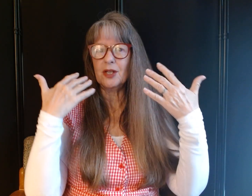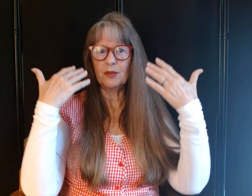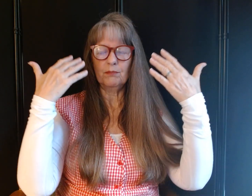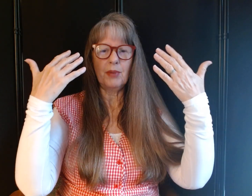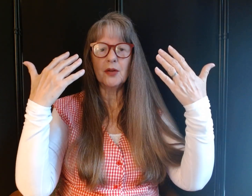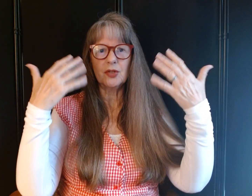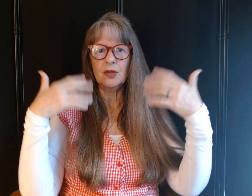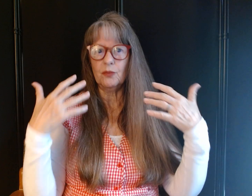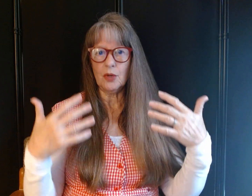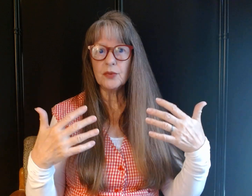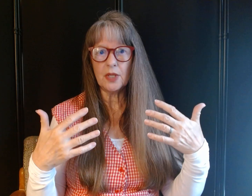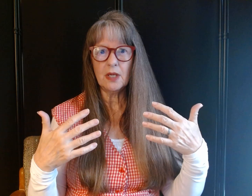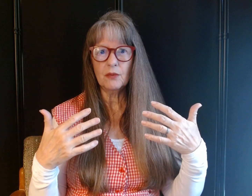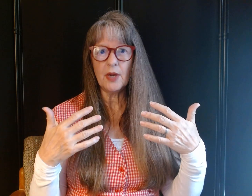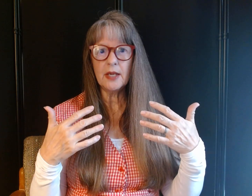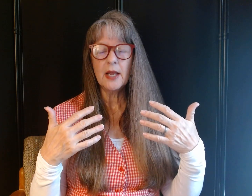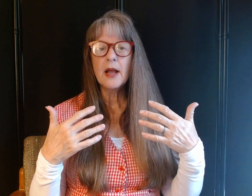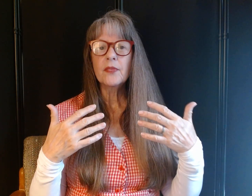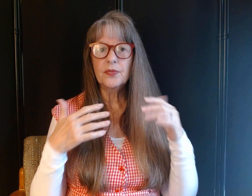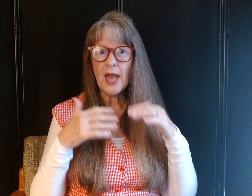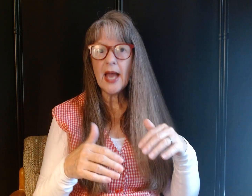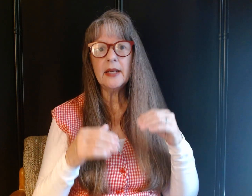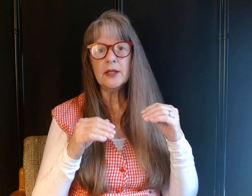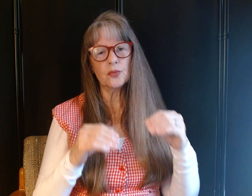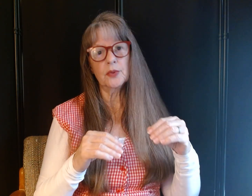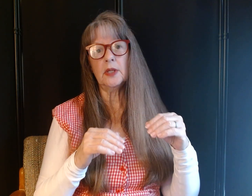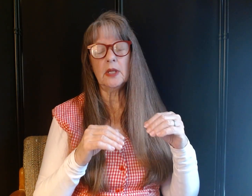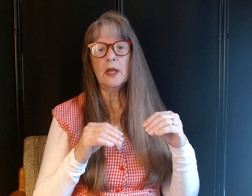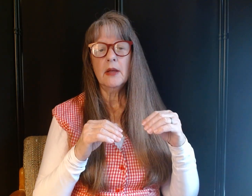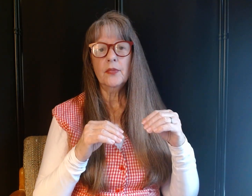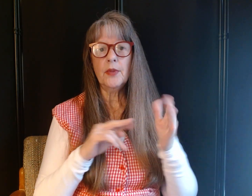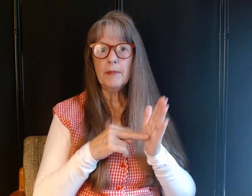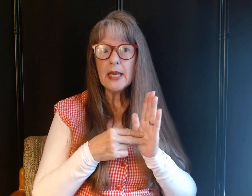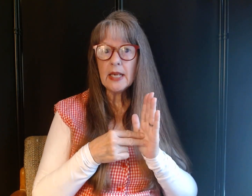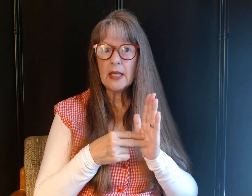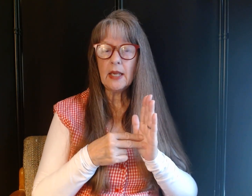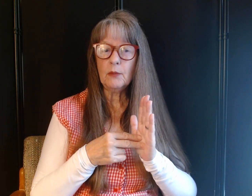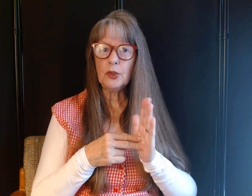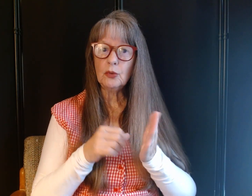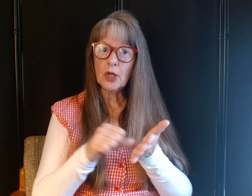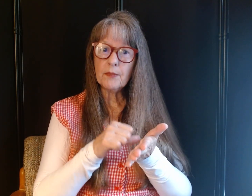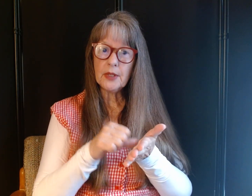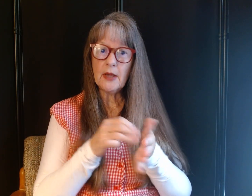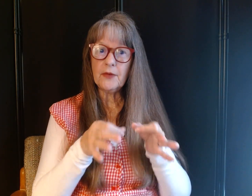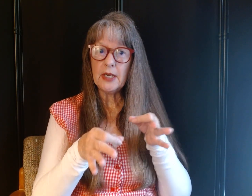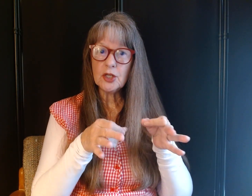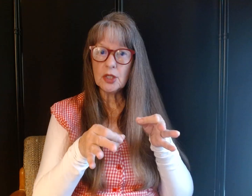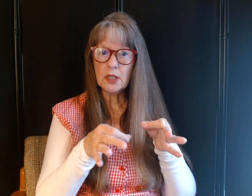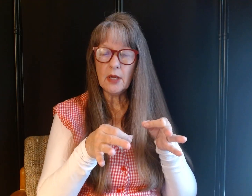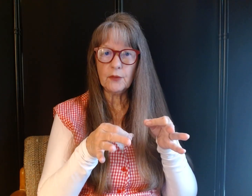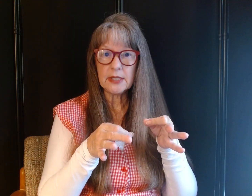everything's positive and rosy, right? That is really the meaning. And when you look up the definition